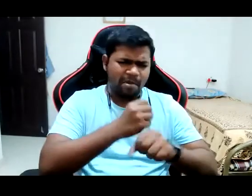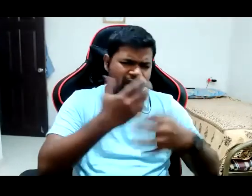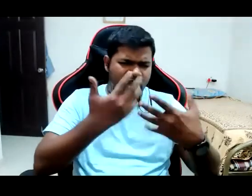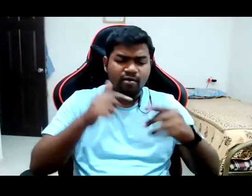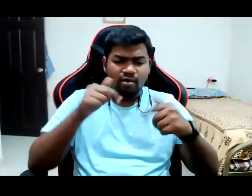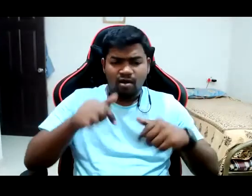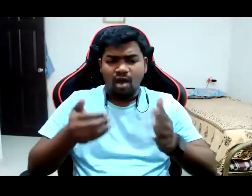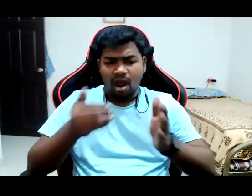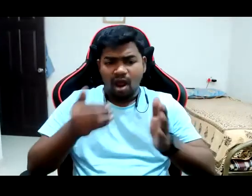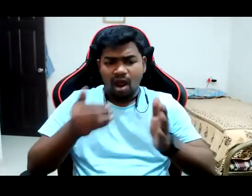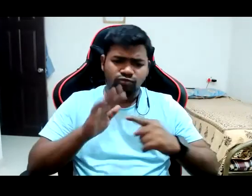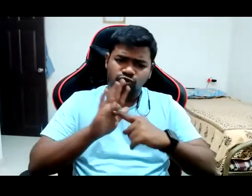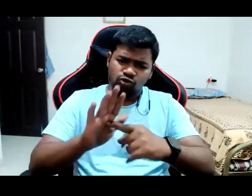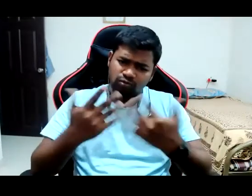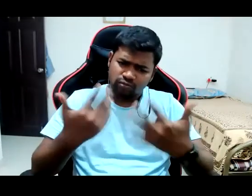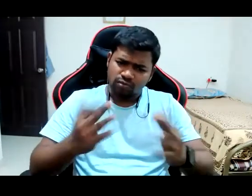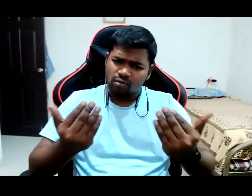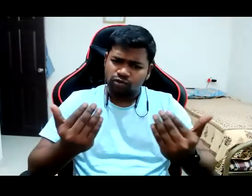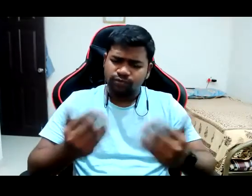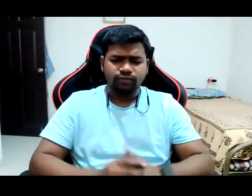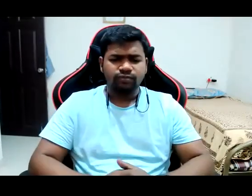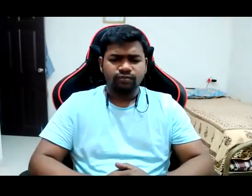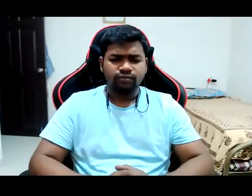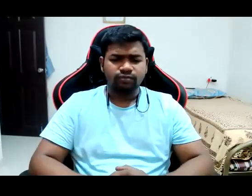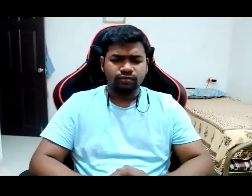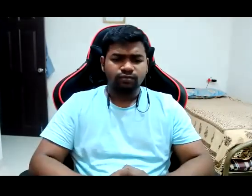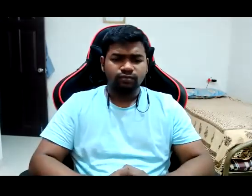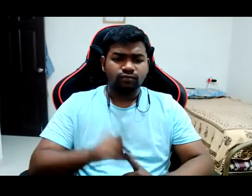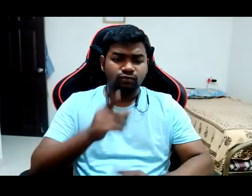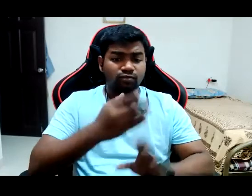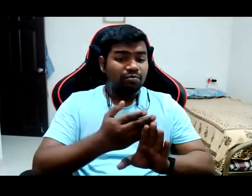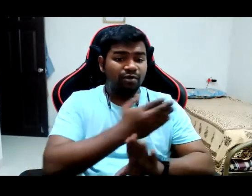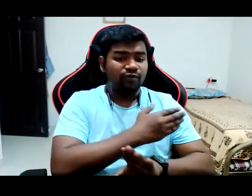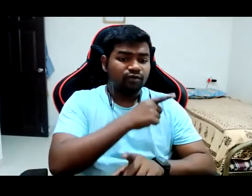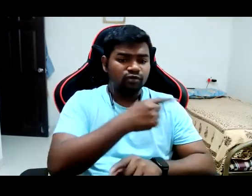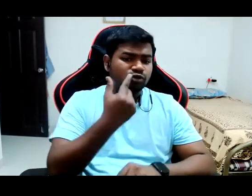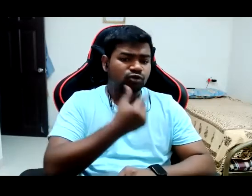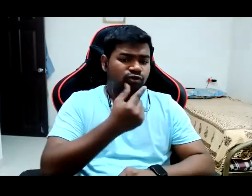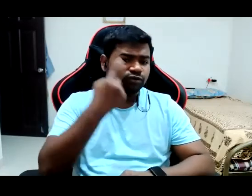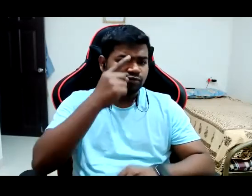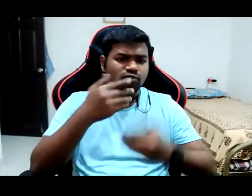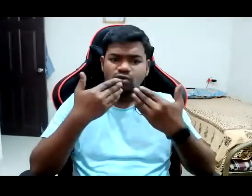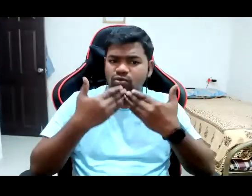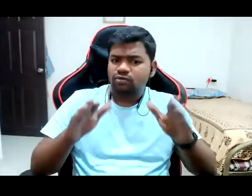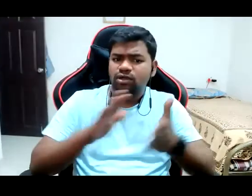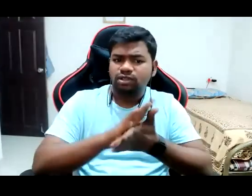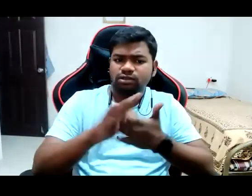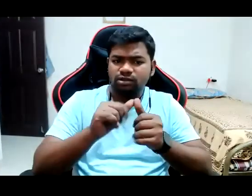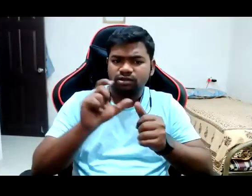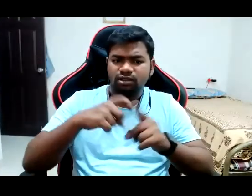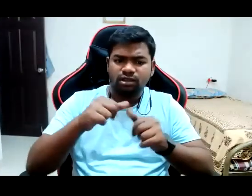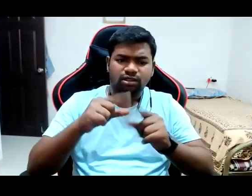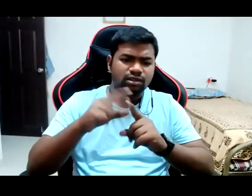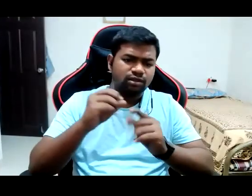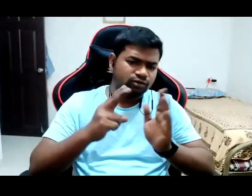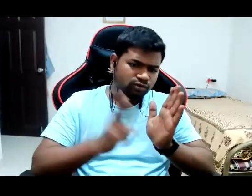completely okay. So I said you shouldn't be open sourcing a project just for the sake of using this project as a hackathon project. Right. Because that would, of